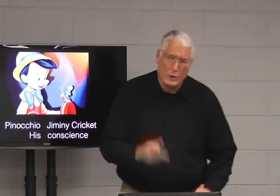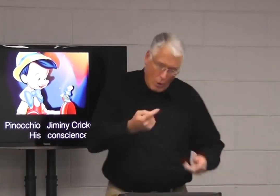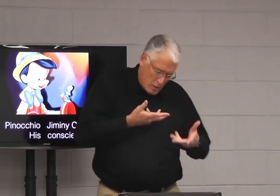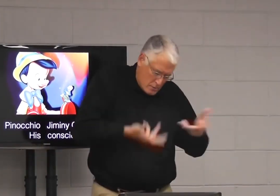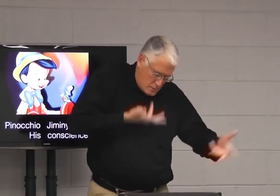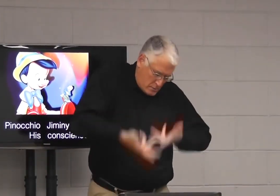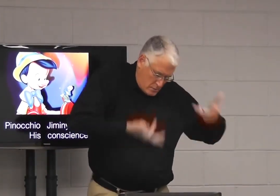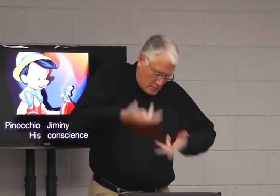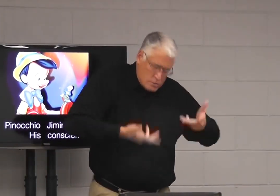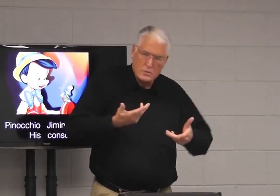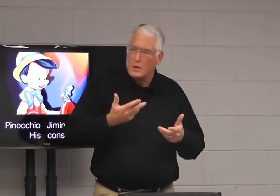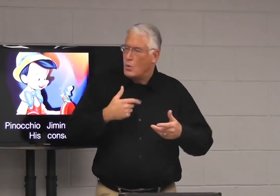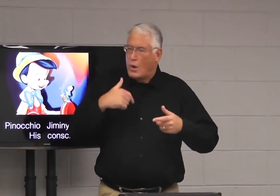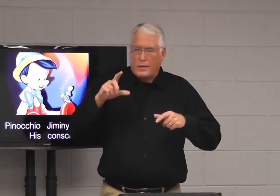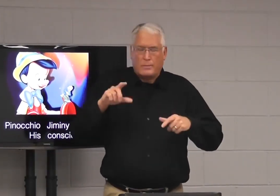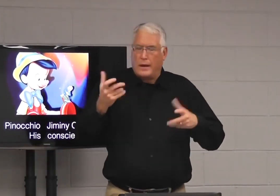never offer you forgiveness.